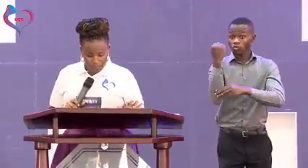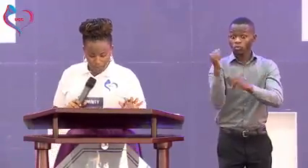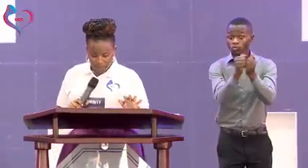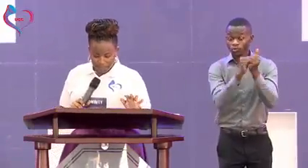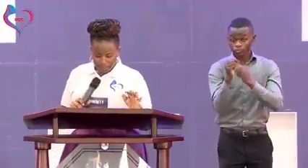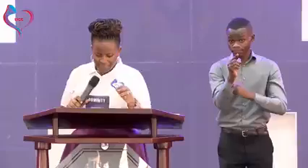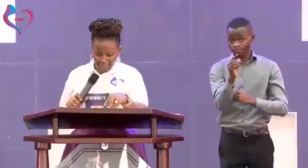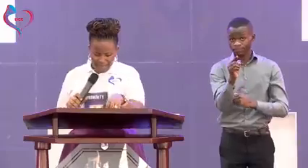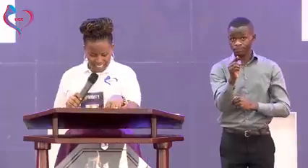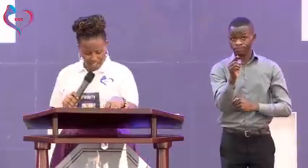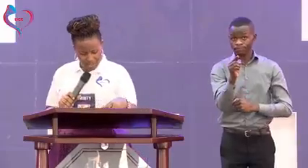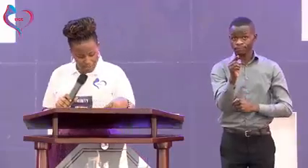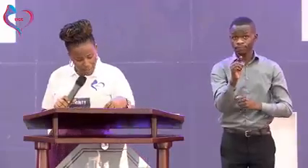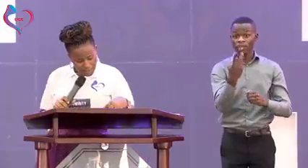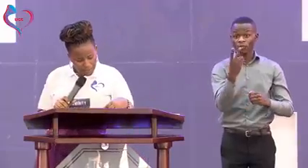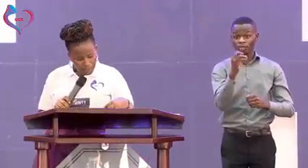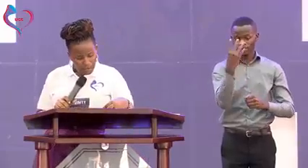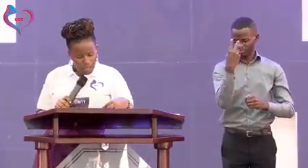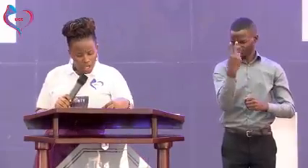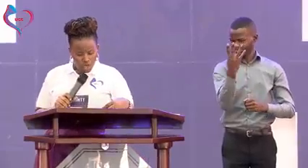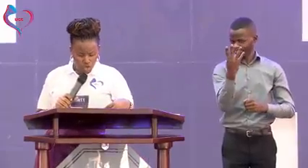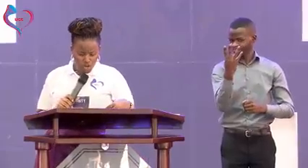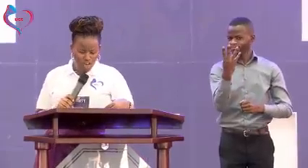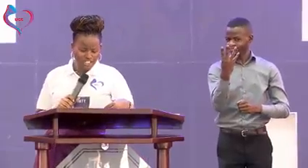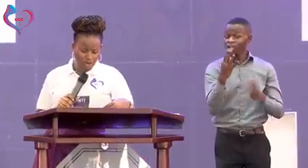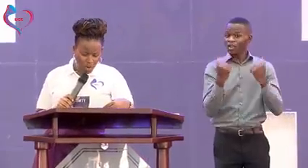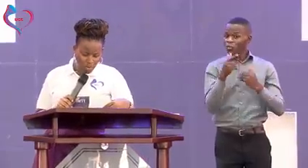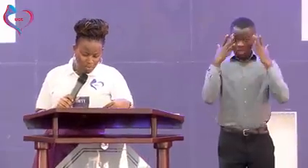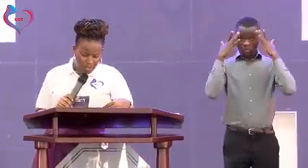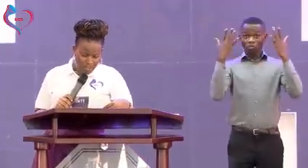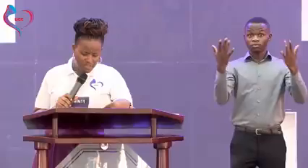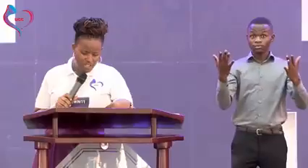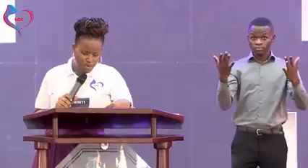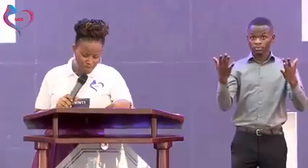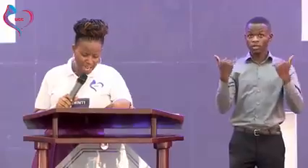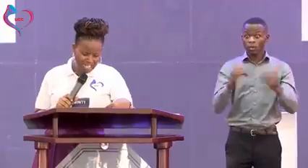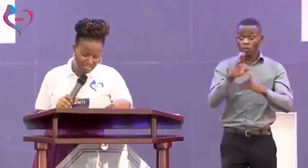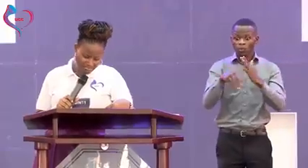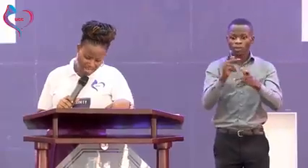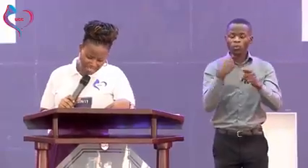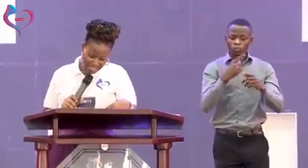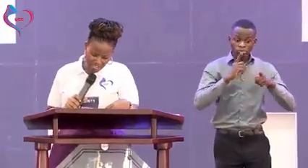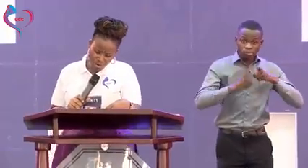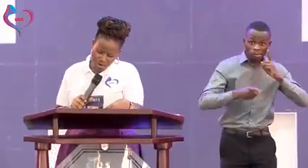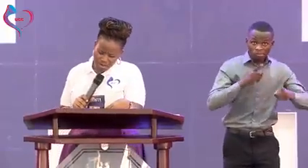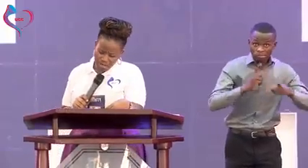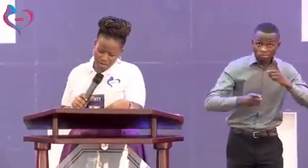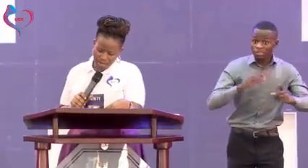you. Verses 24. Do you not know that those who run in the